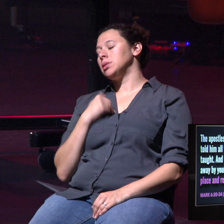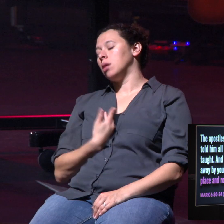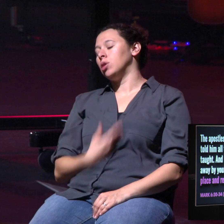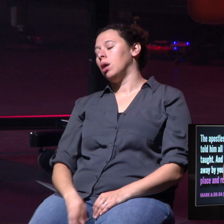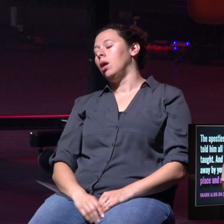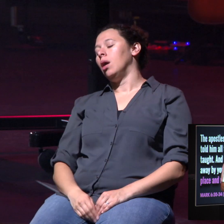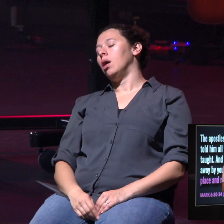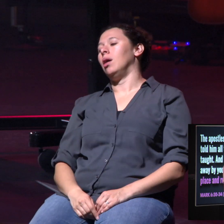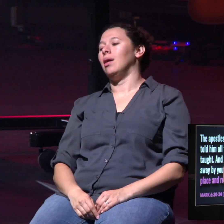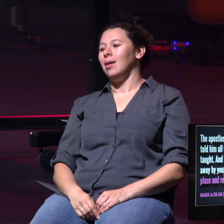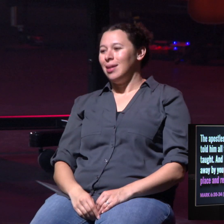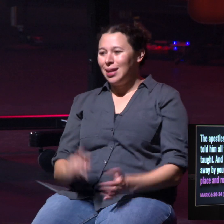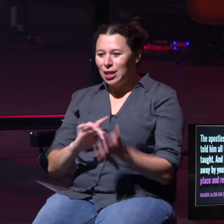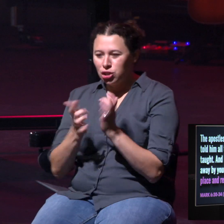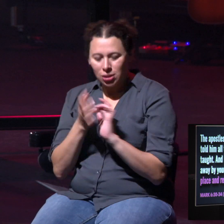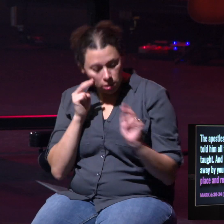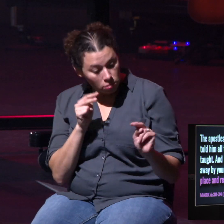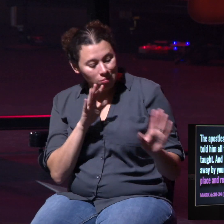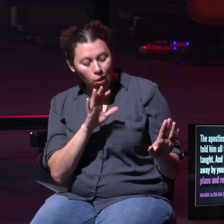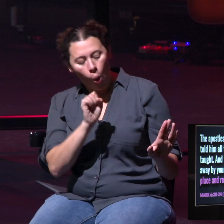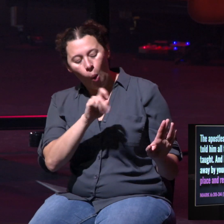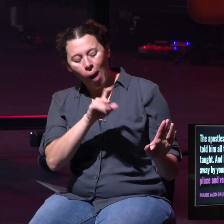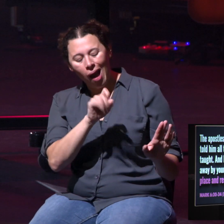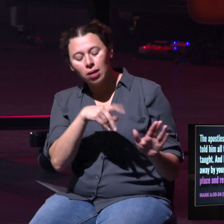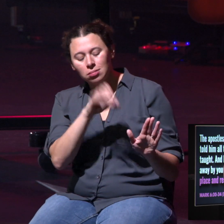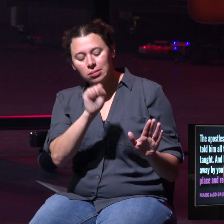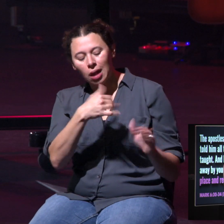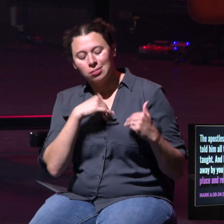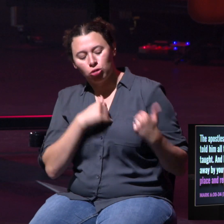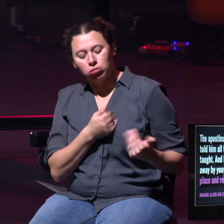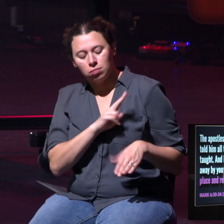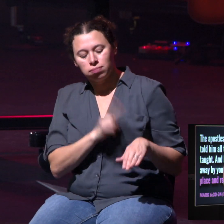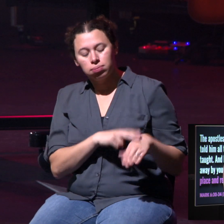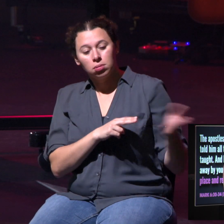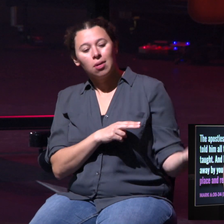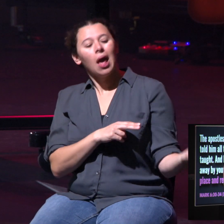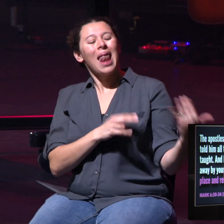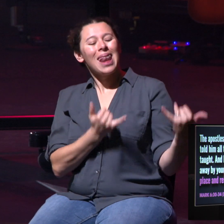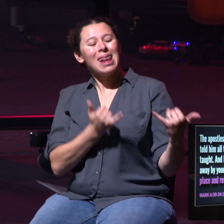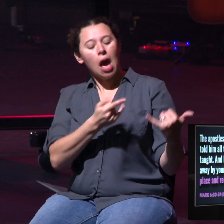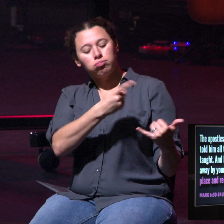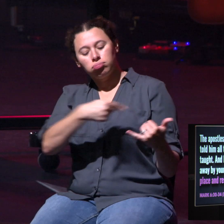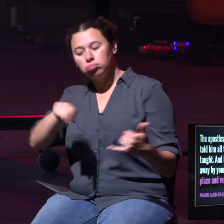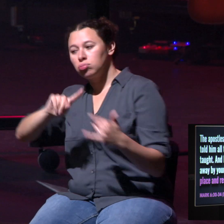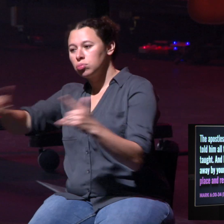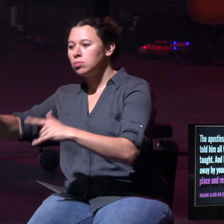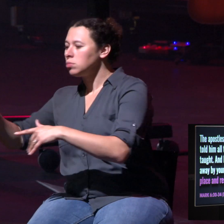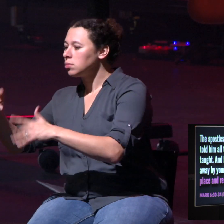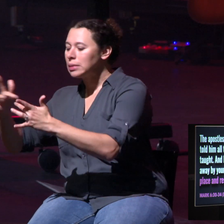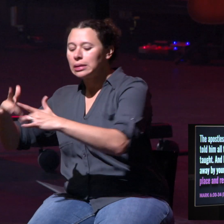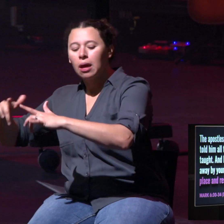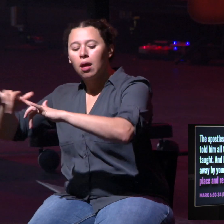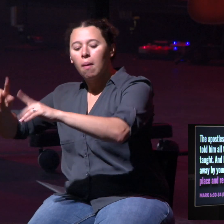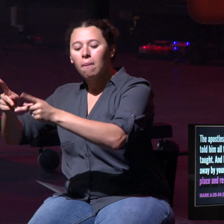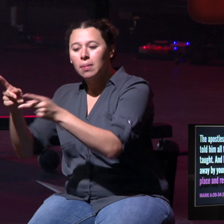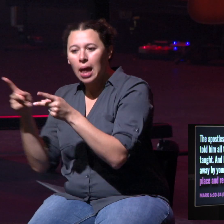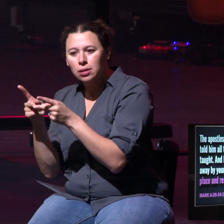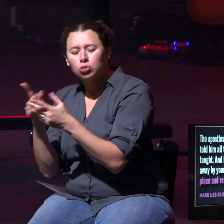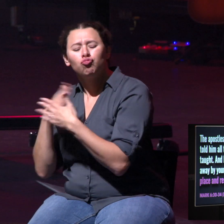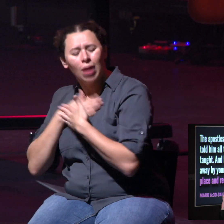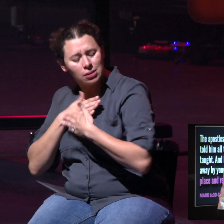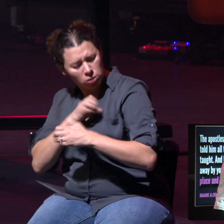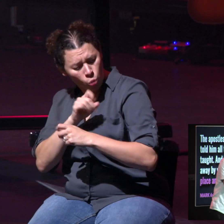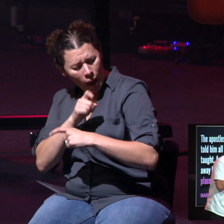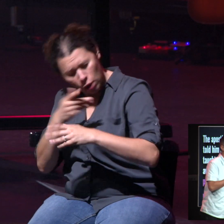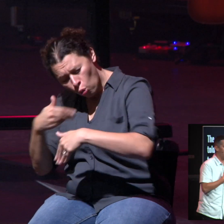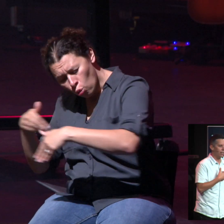they're completely exhausted. And so what does Jesus say? He says, come away by yourself to a desolate place and rest a while. Do you